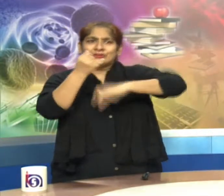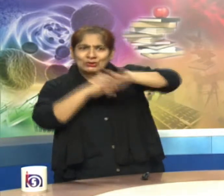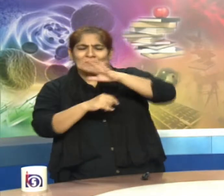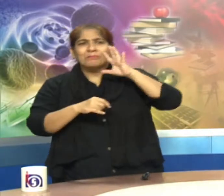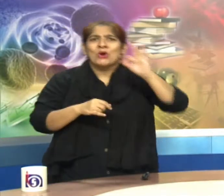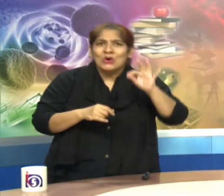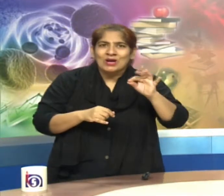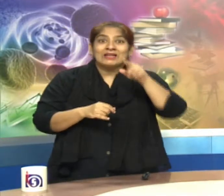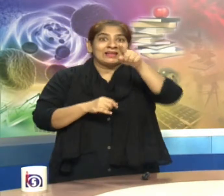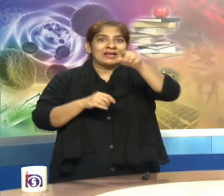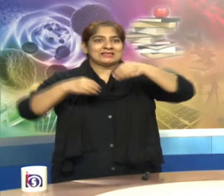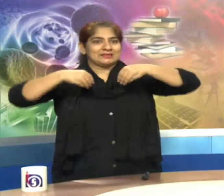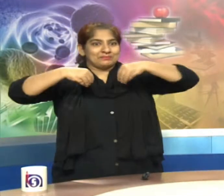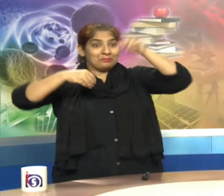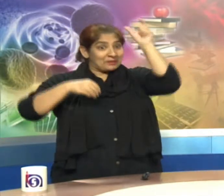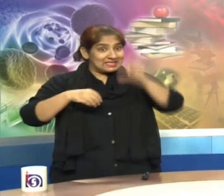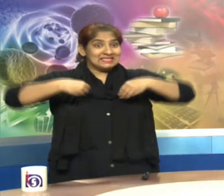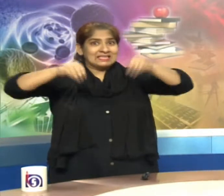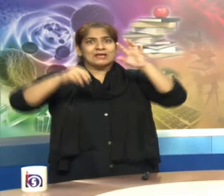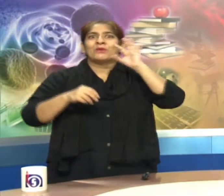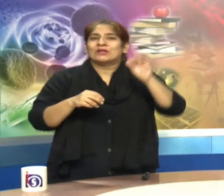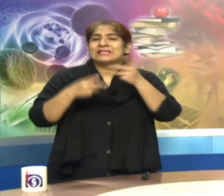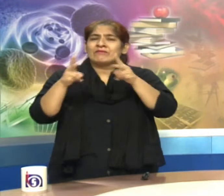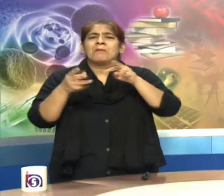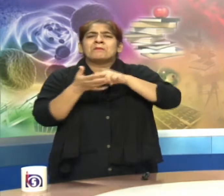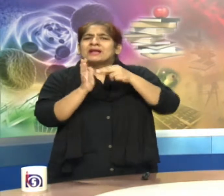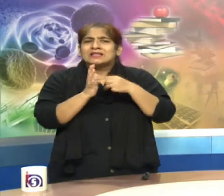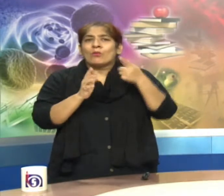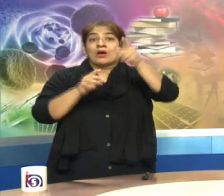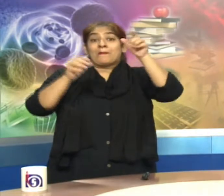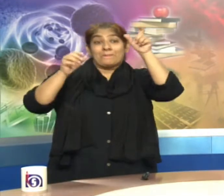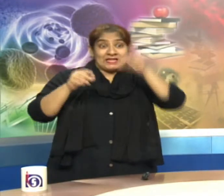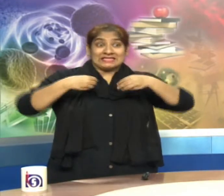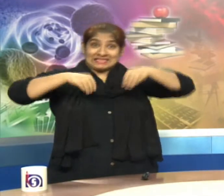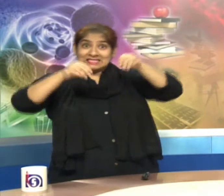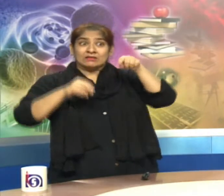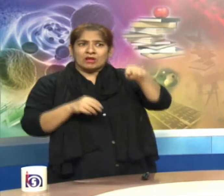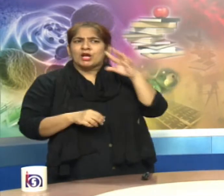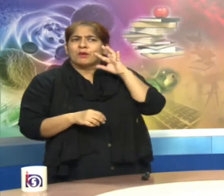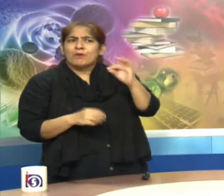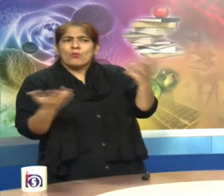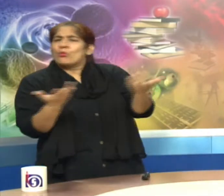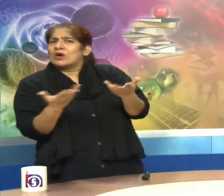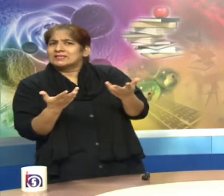is, you have to discuss the importance of salesmanship.